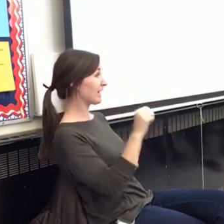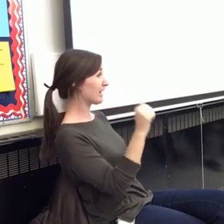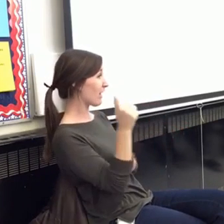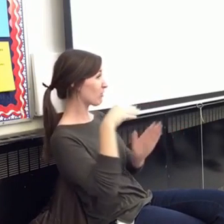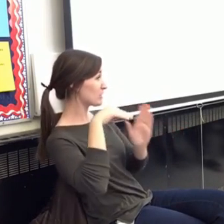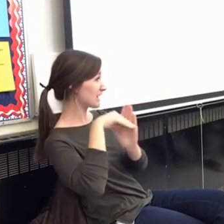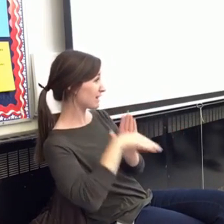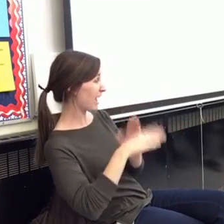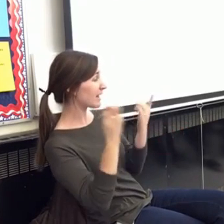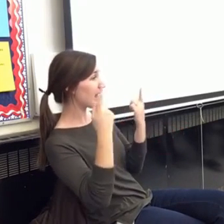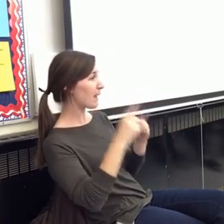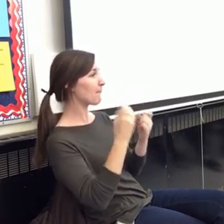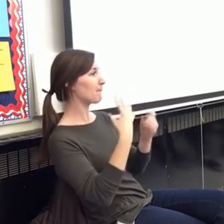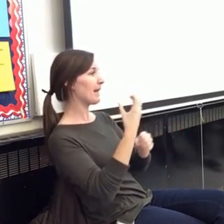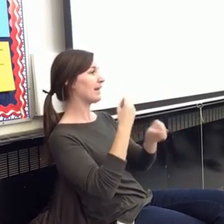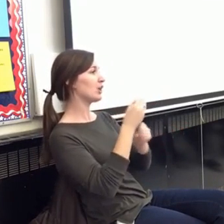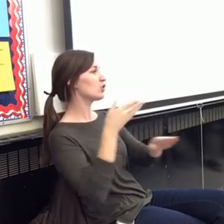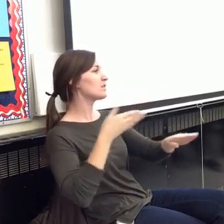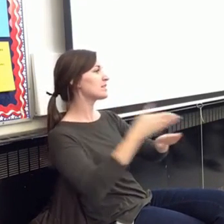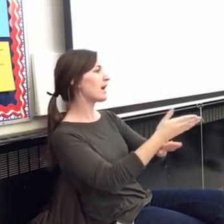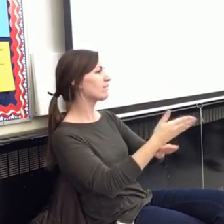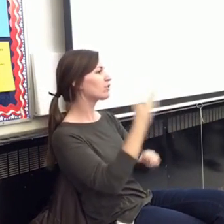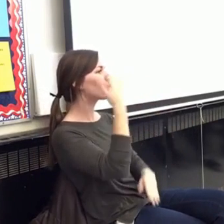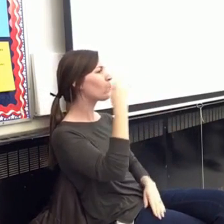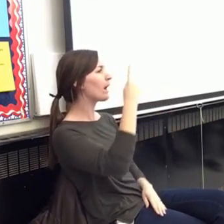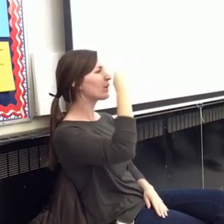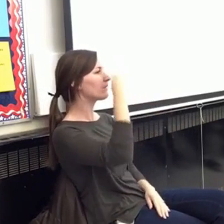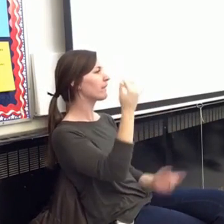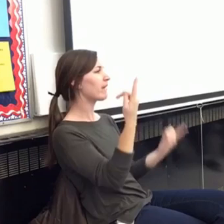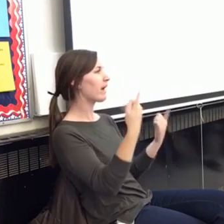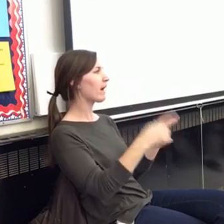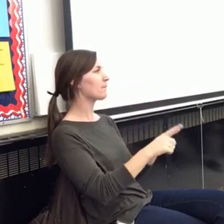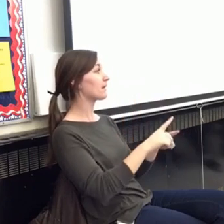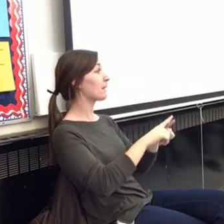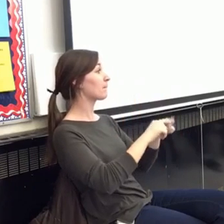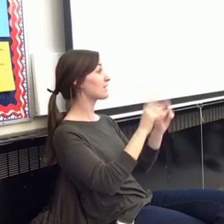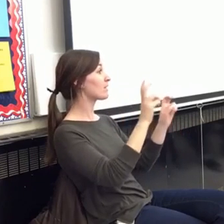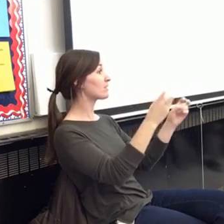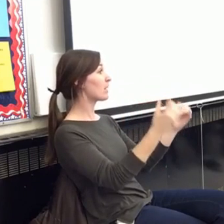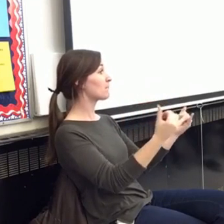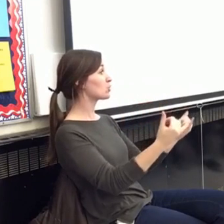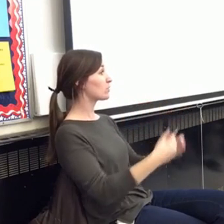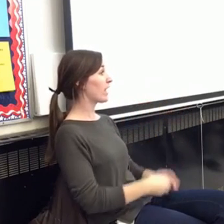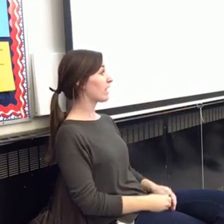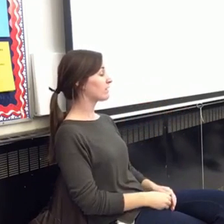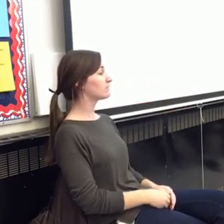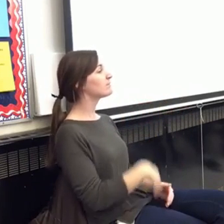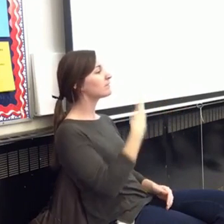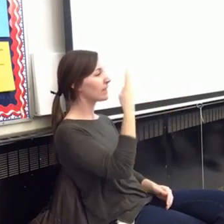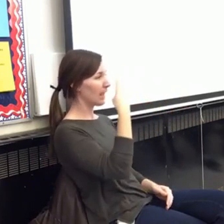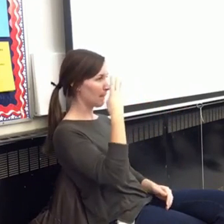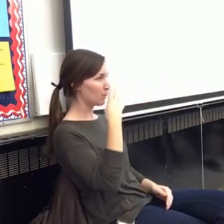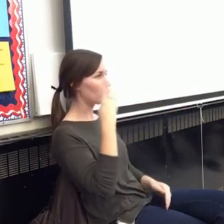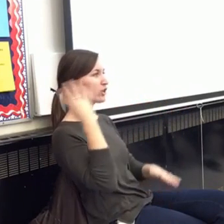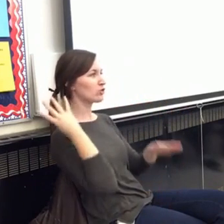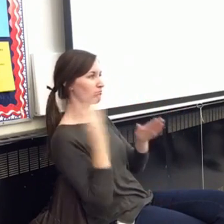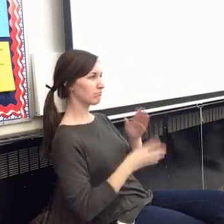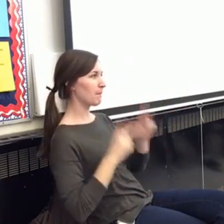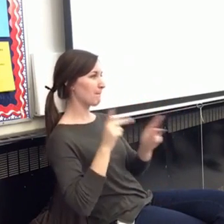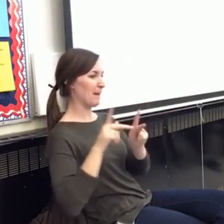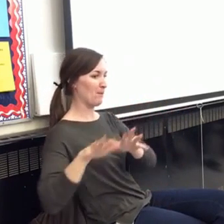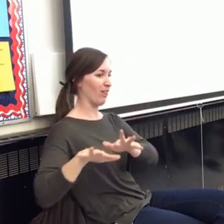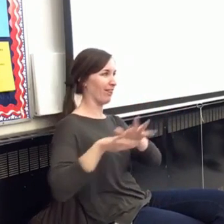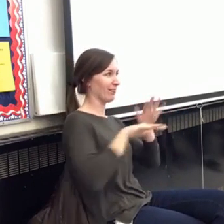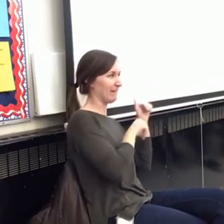decline happen in the years after that. Why do you think, based on what our topic is today, that we're going to have an additional decline? Immigration. Exactly. Or in this case, it would be